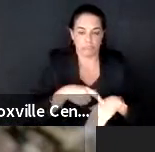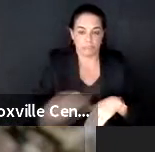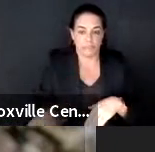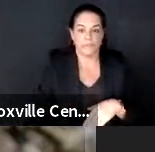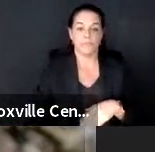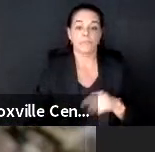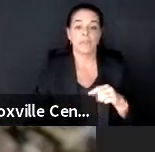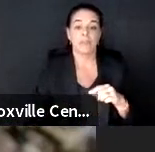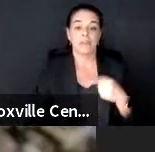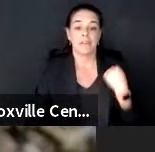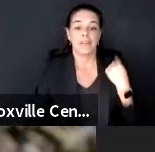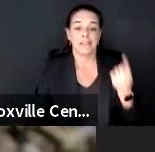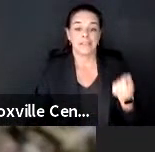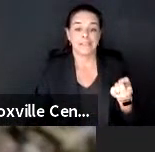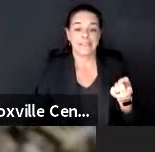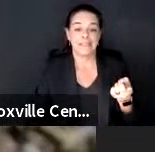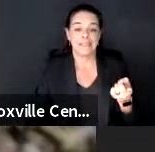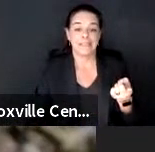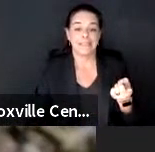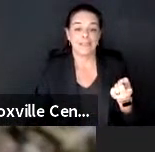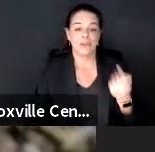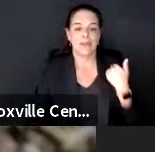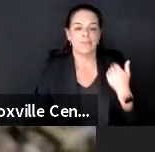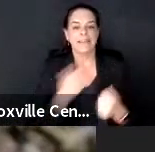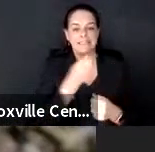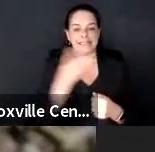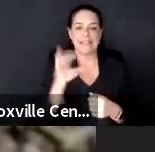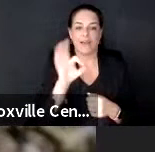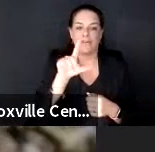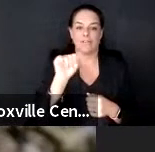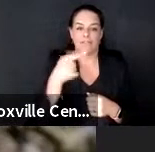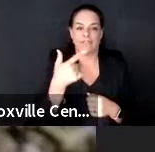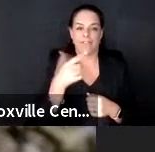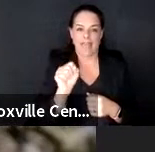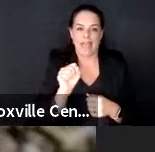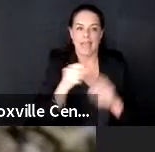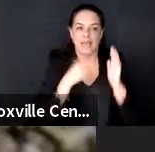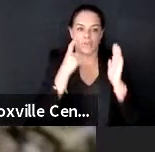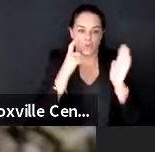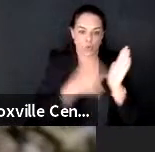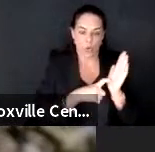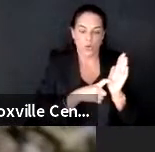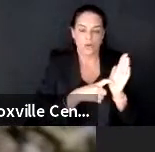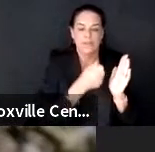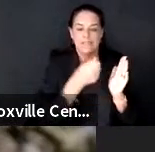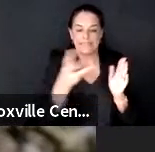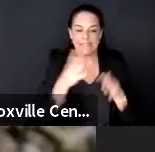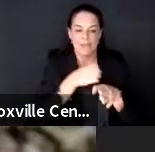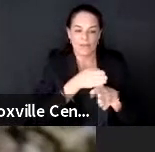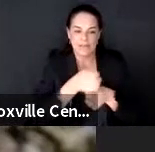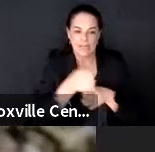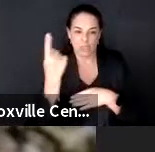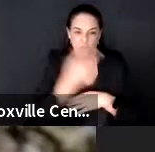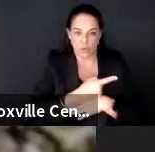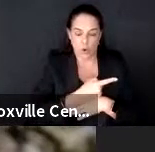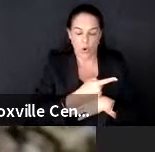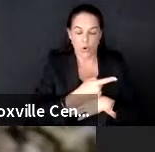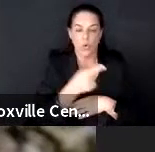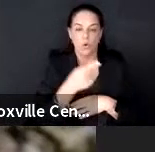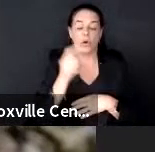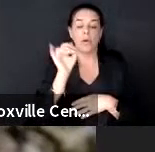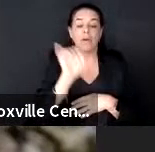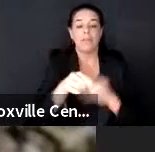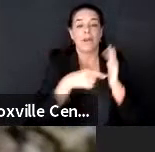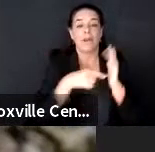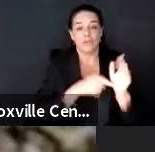were noted, with 7 of these flags, which were both yellow and red, on consecutive days. This indicates a